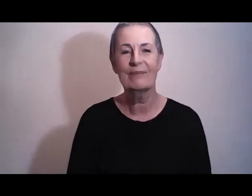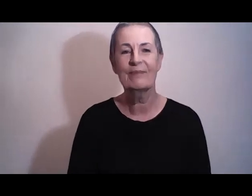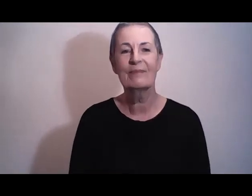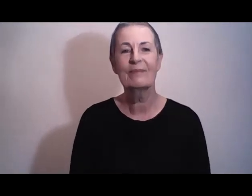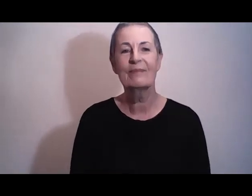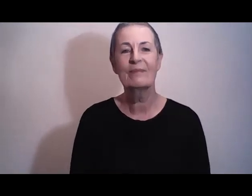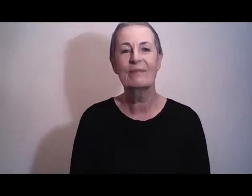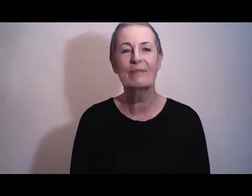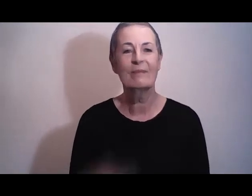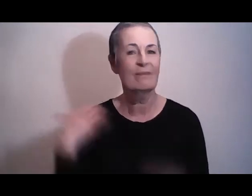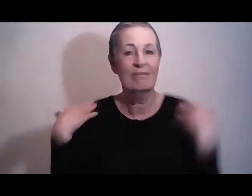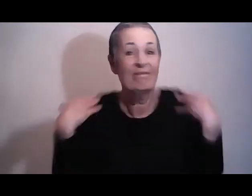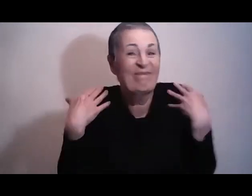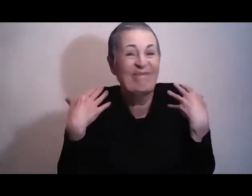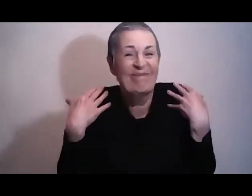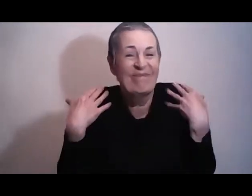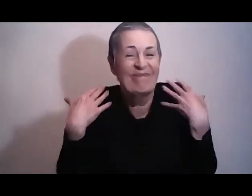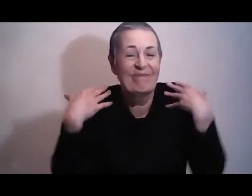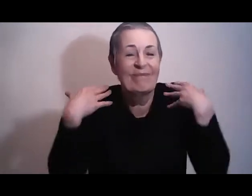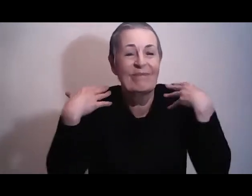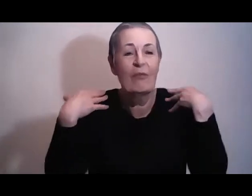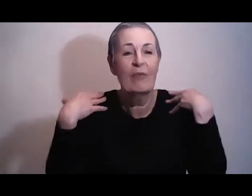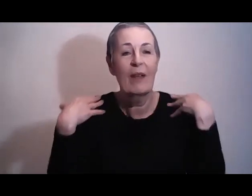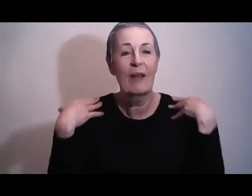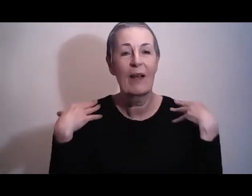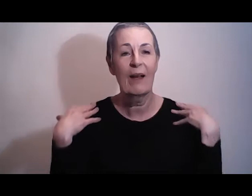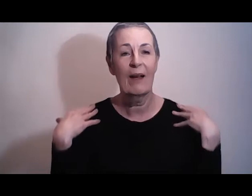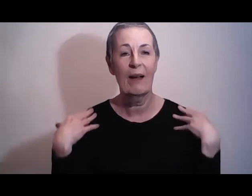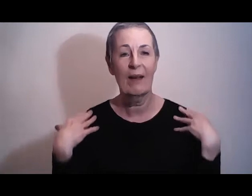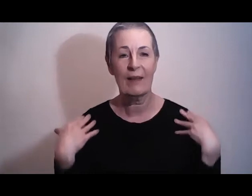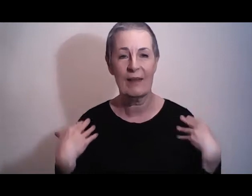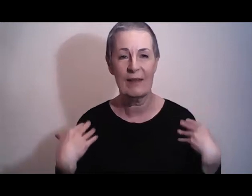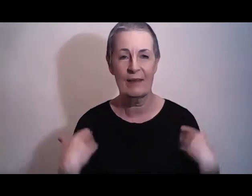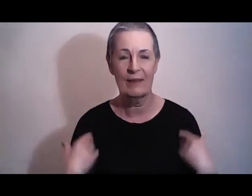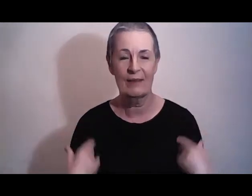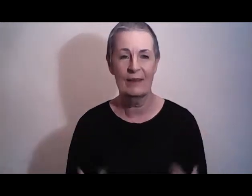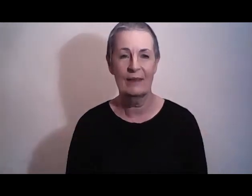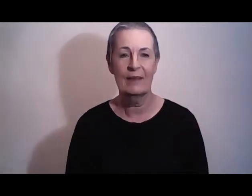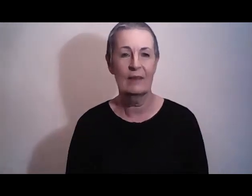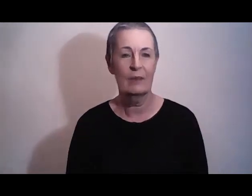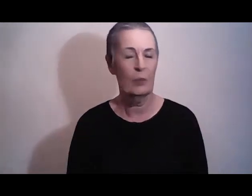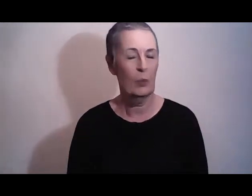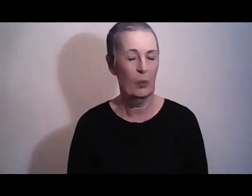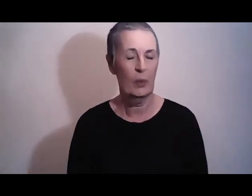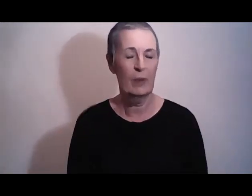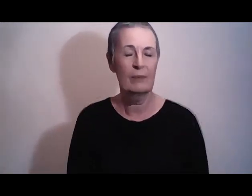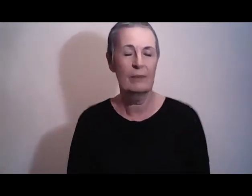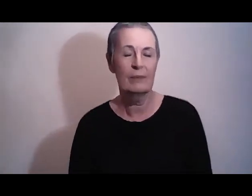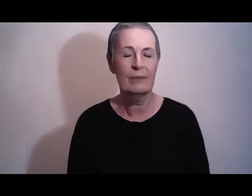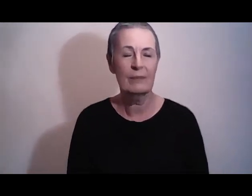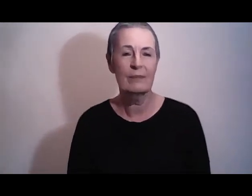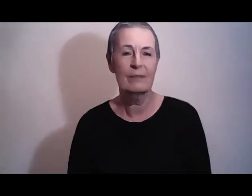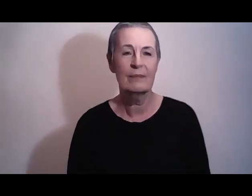either too tense, then you must relax, or you may have a problem in the